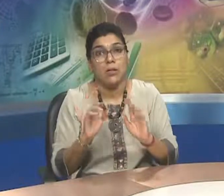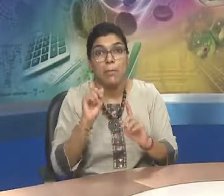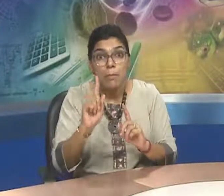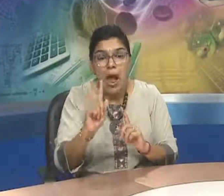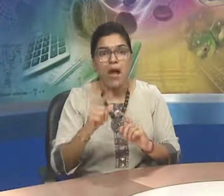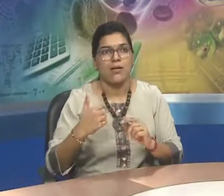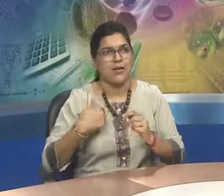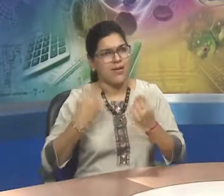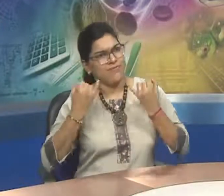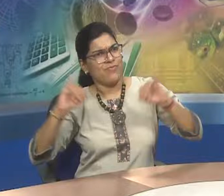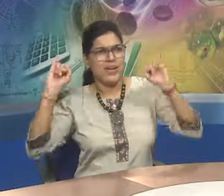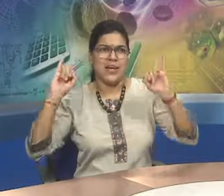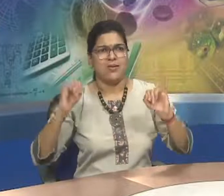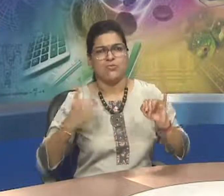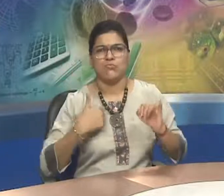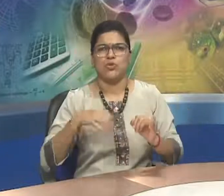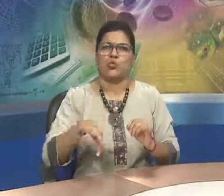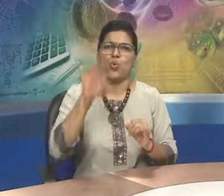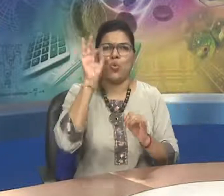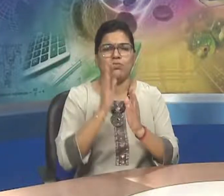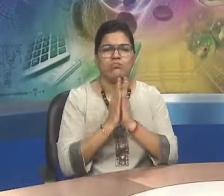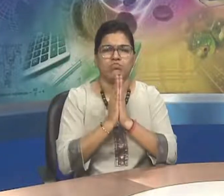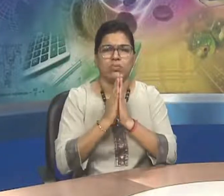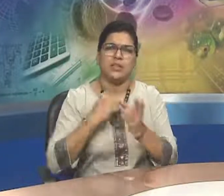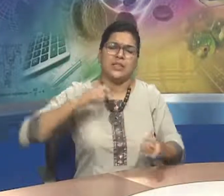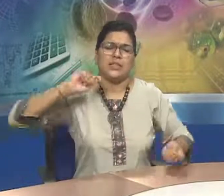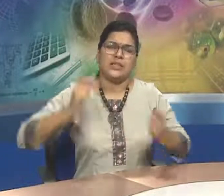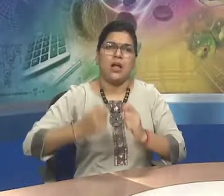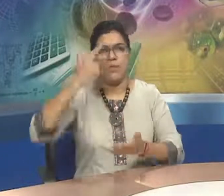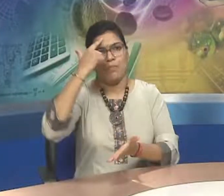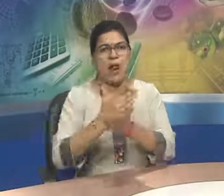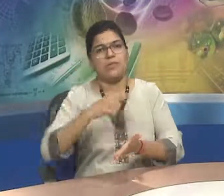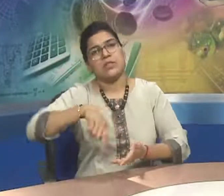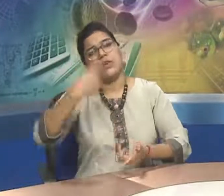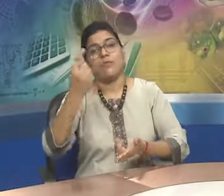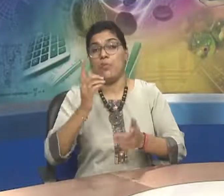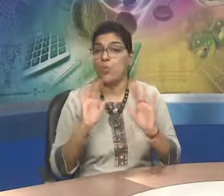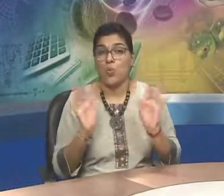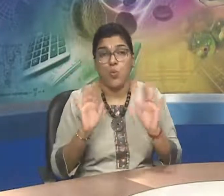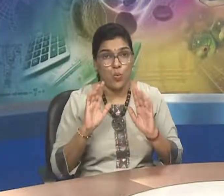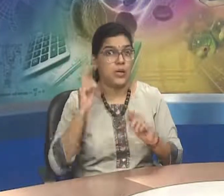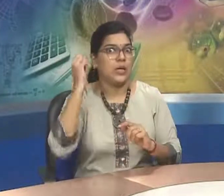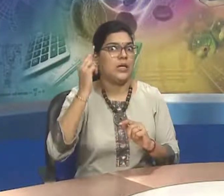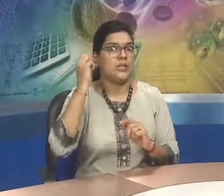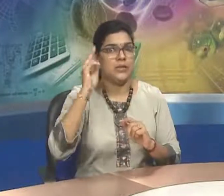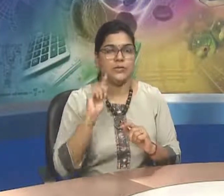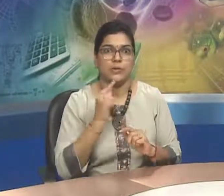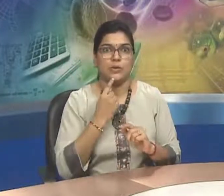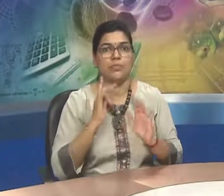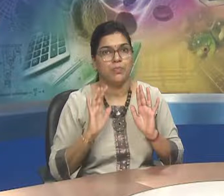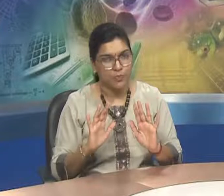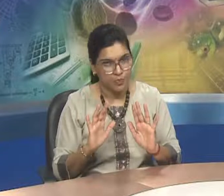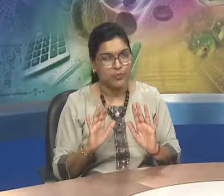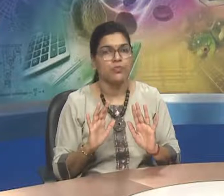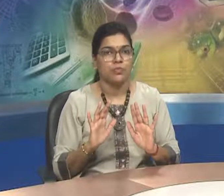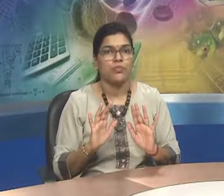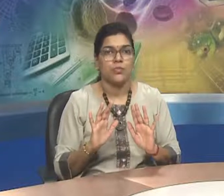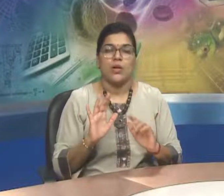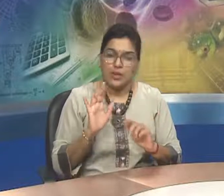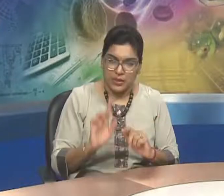different conditions, the restrictions can be imposed for the safety of the public.